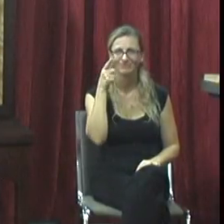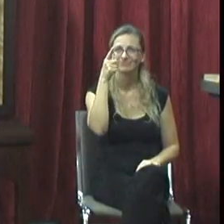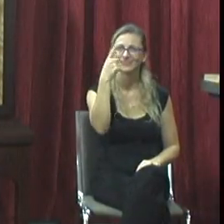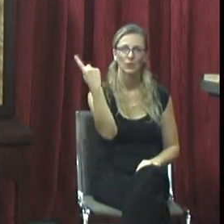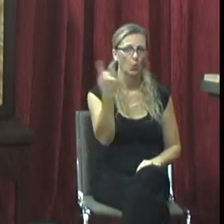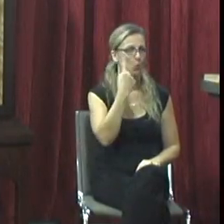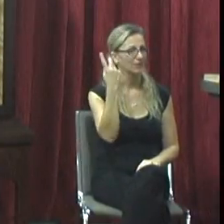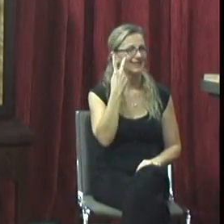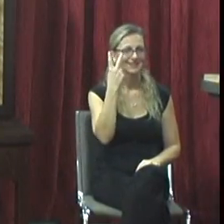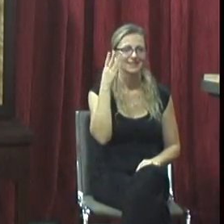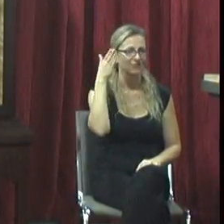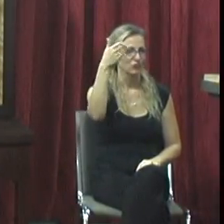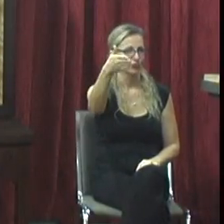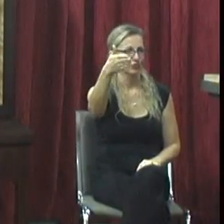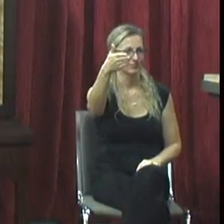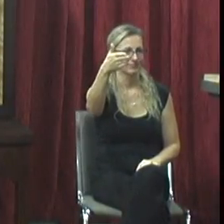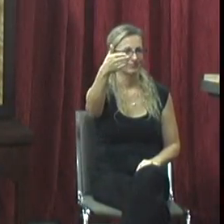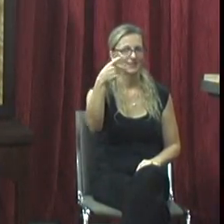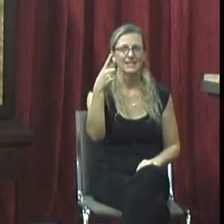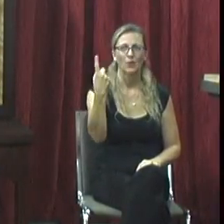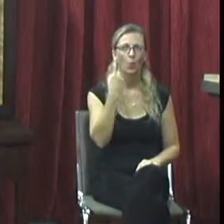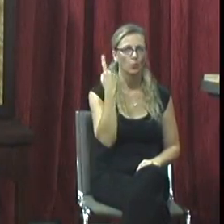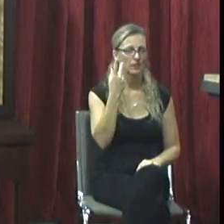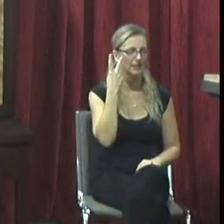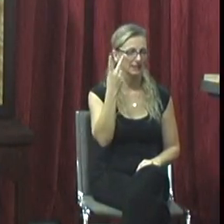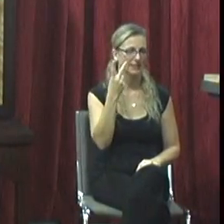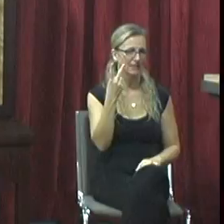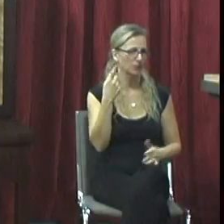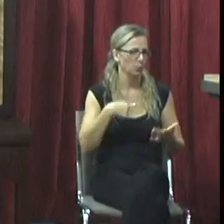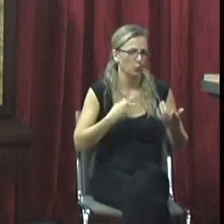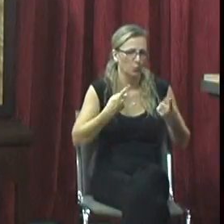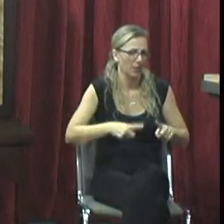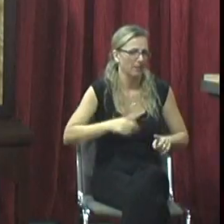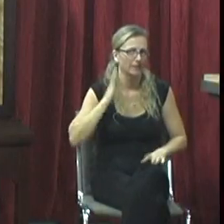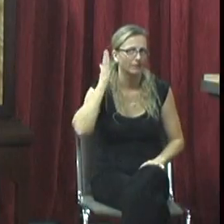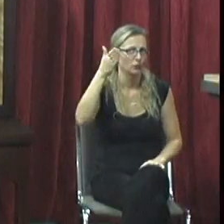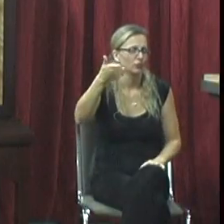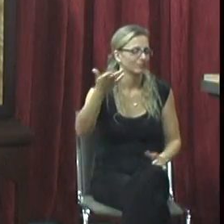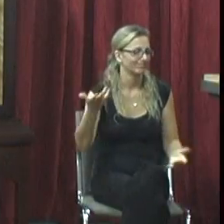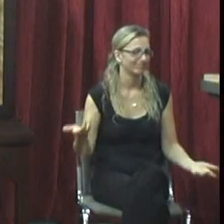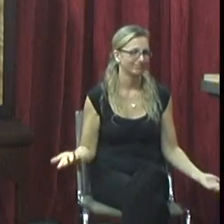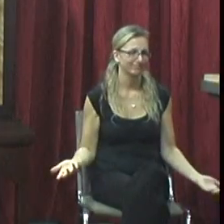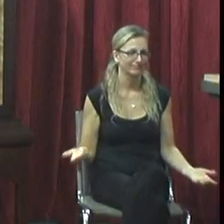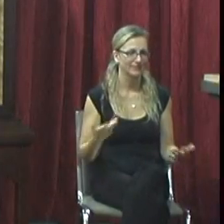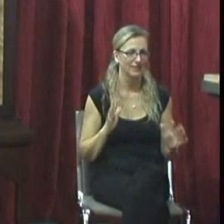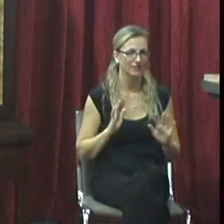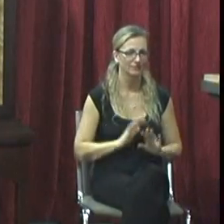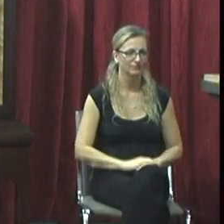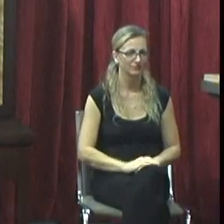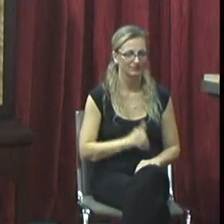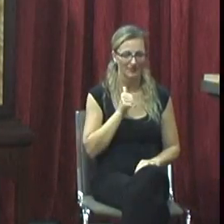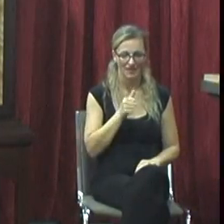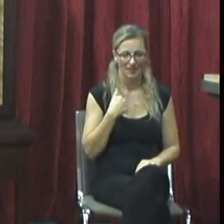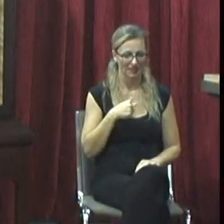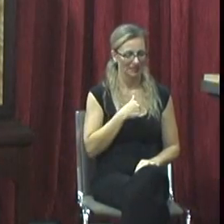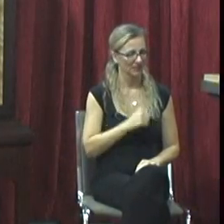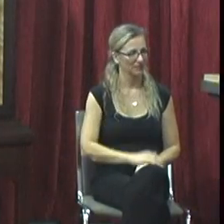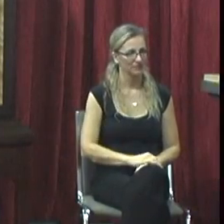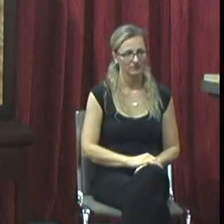future. Only he knows what's coming. Only he knows what's going to come down and what his plan is for you.